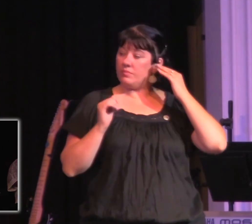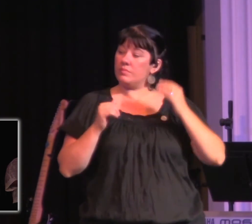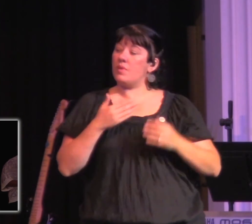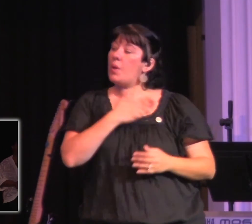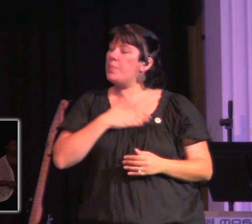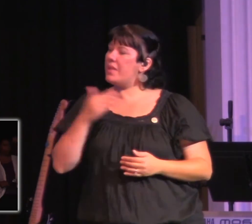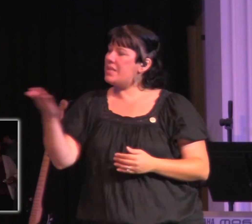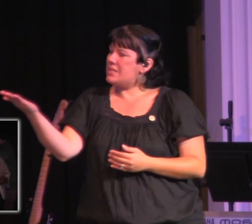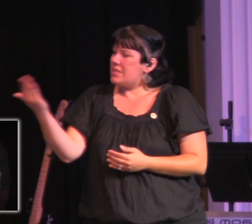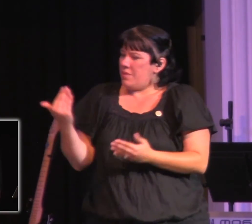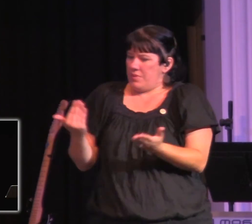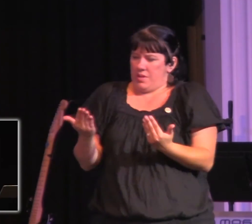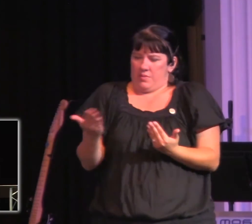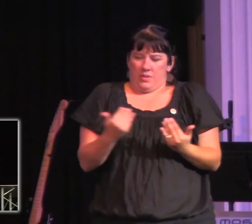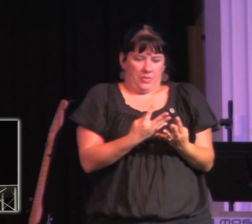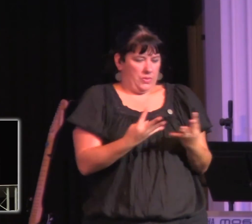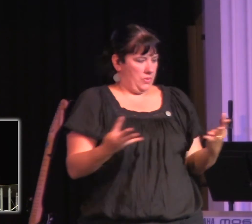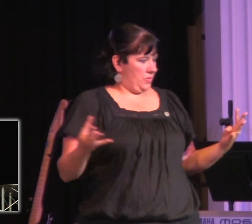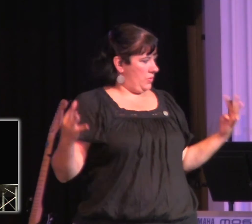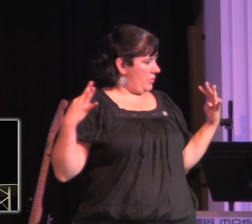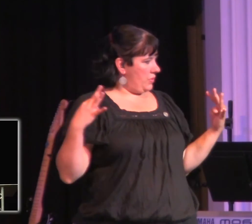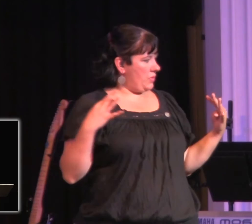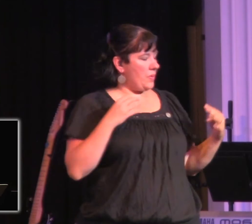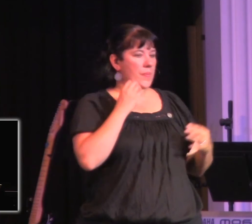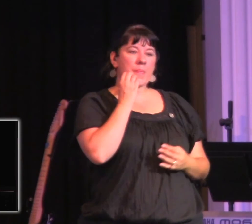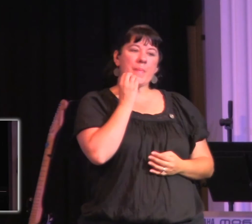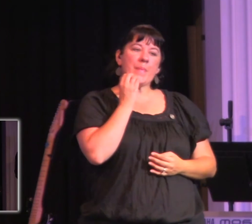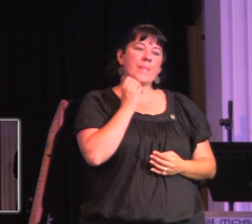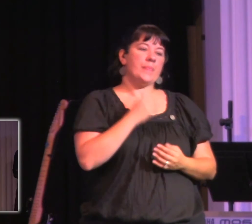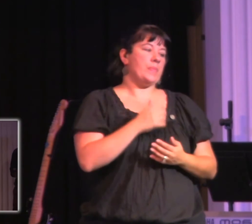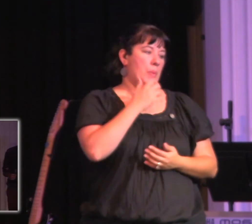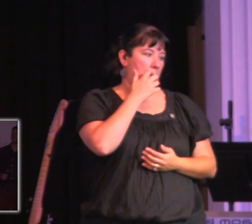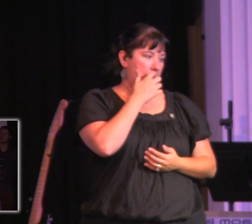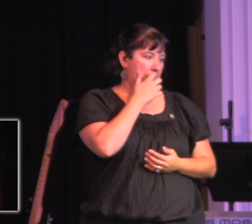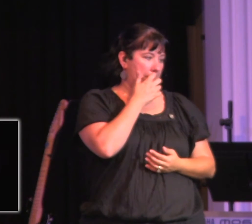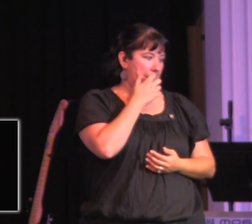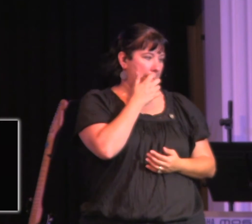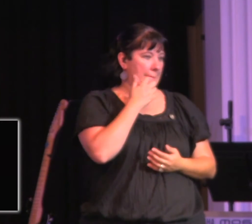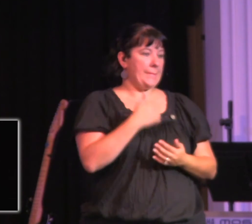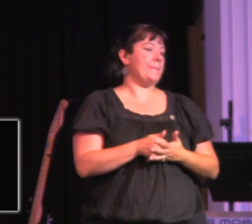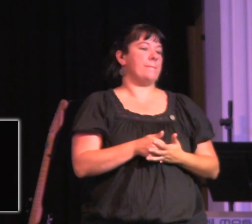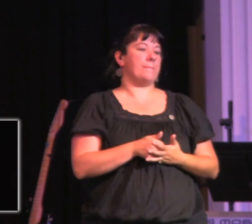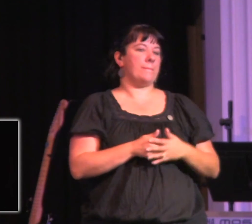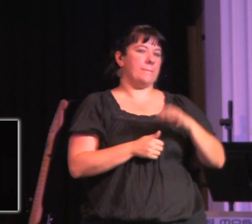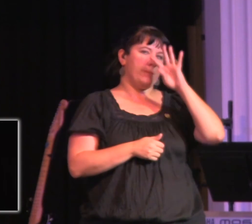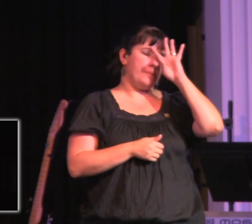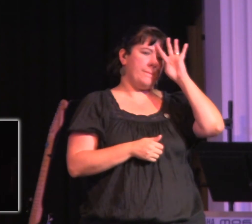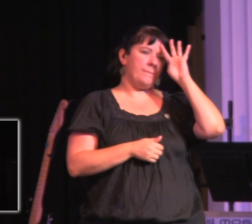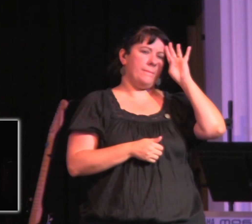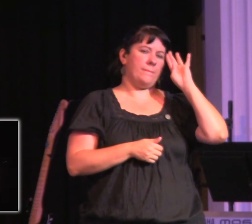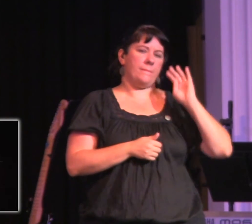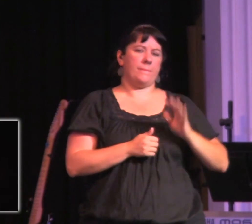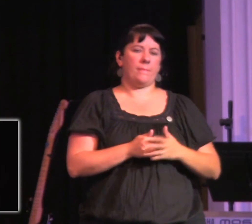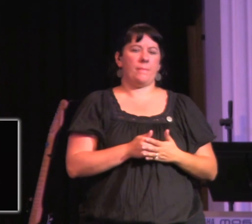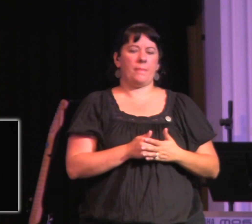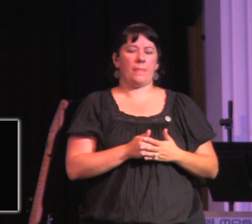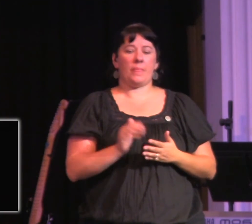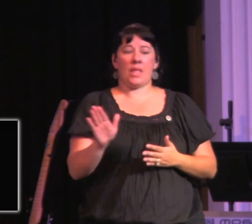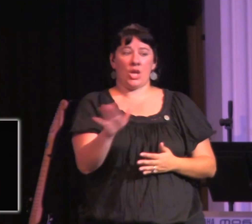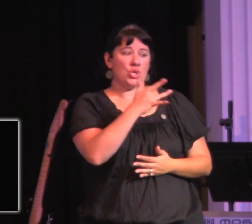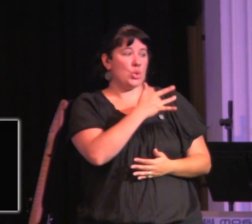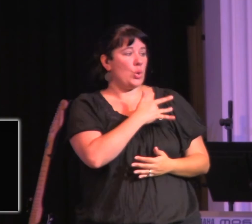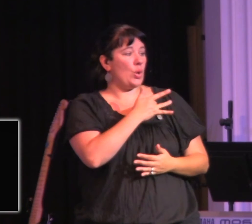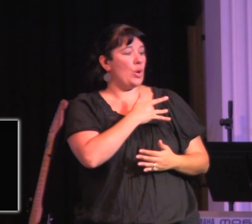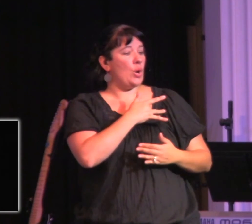here. Thank you, Father God. Now listen, as you come up here, I want you to just begin to open up your heart. I want you to just begin to open up your